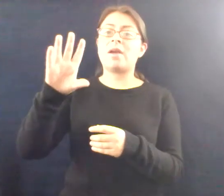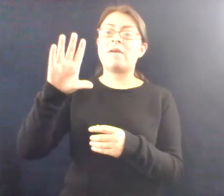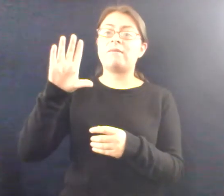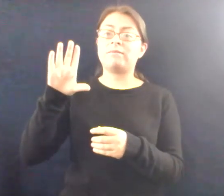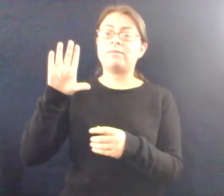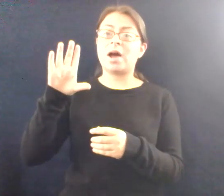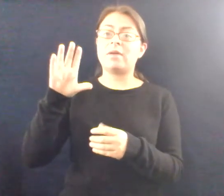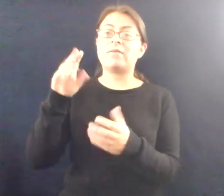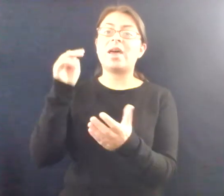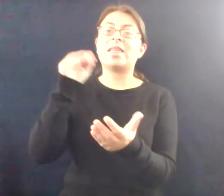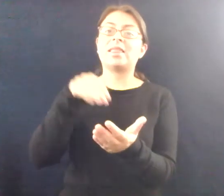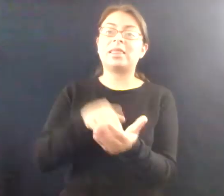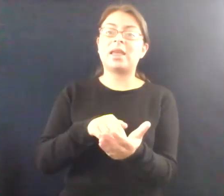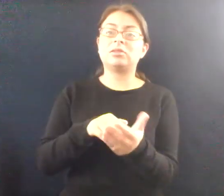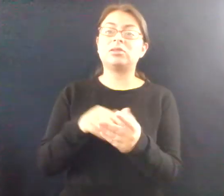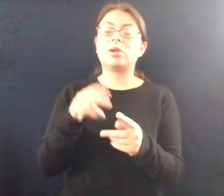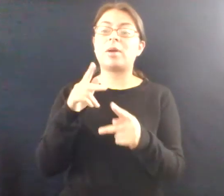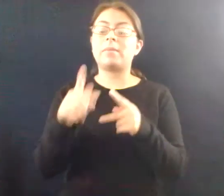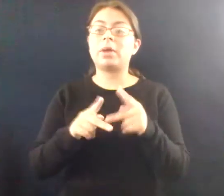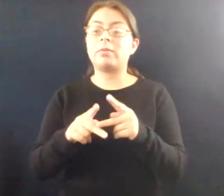called the Bay City home.